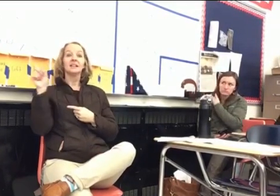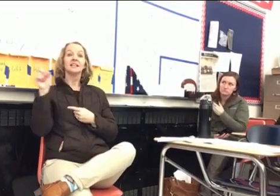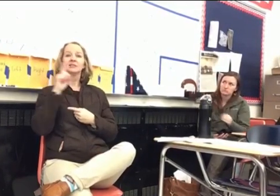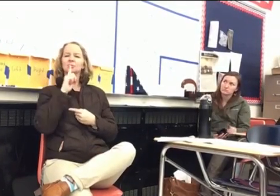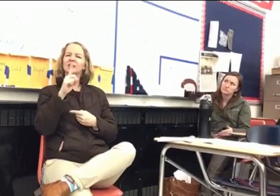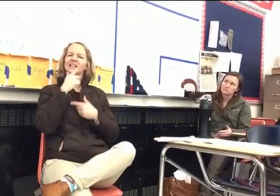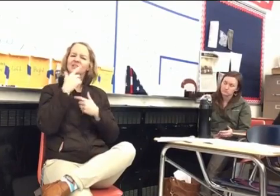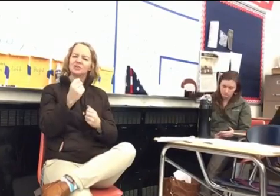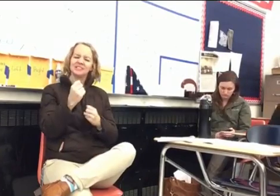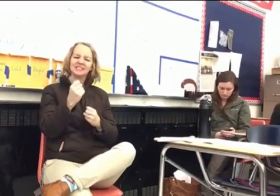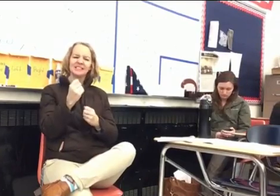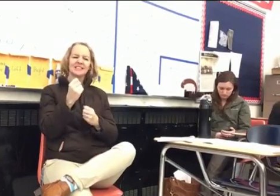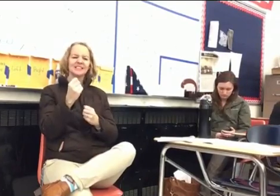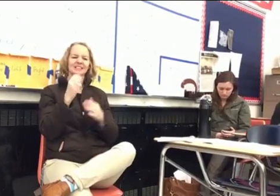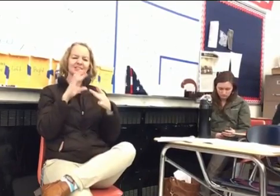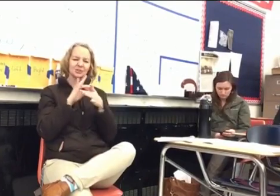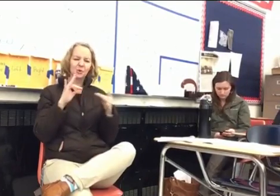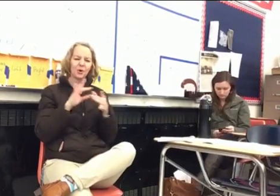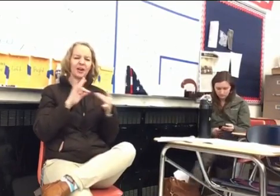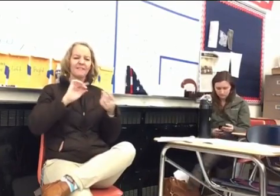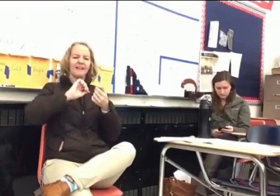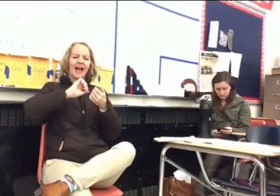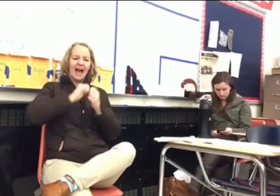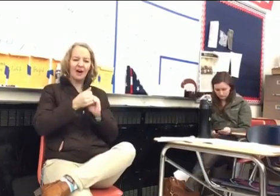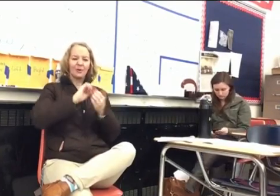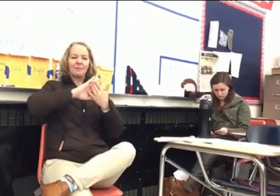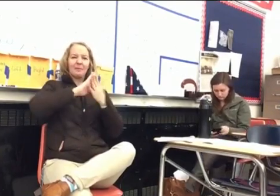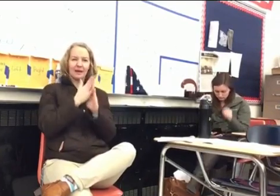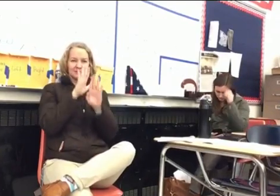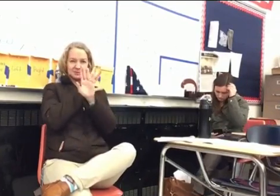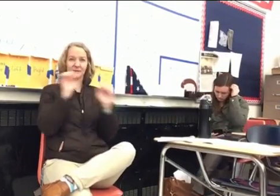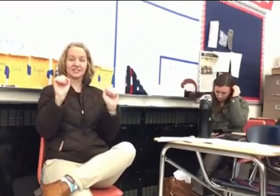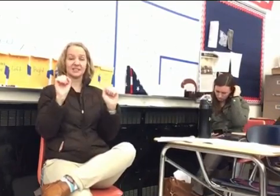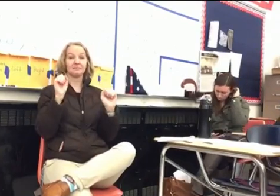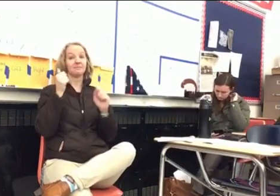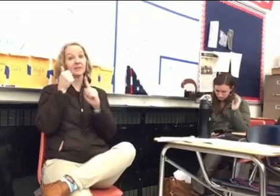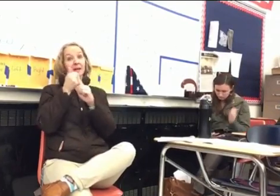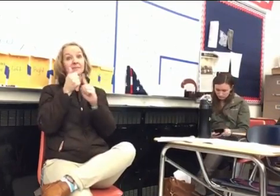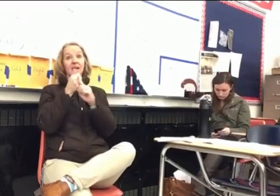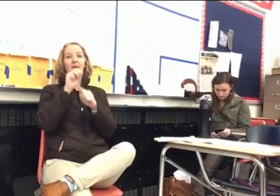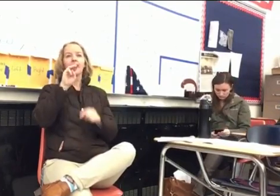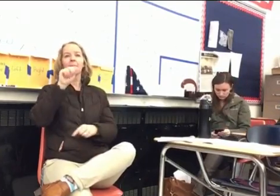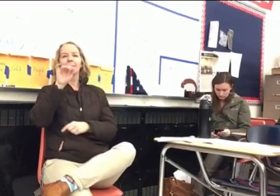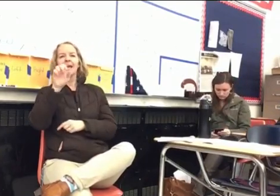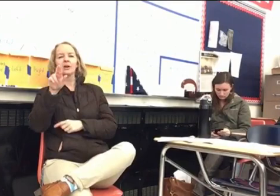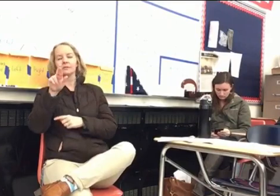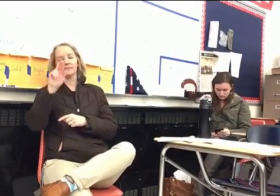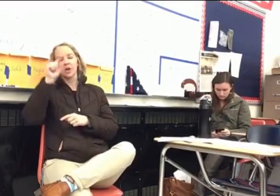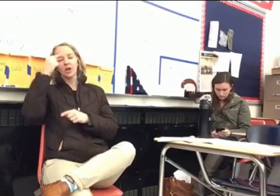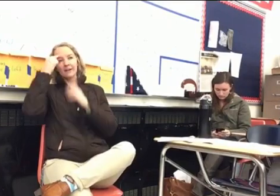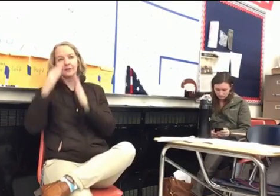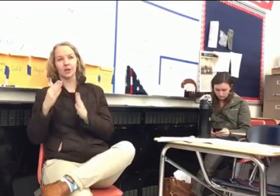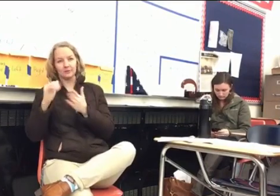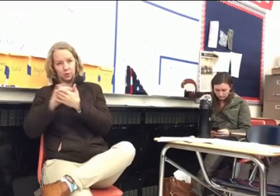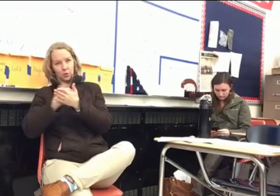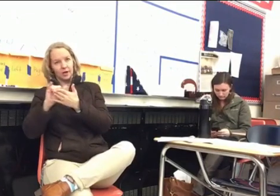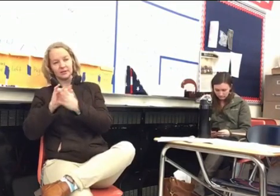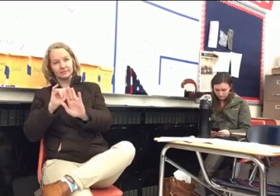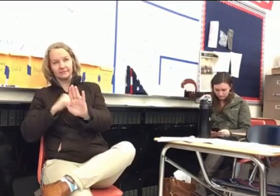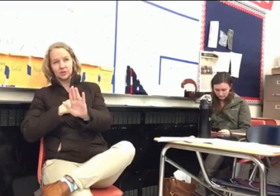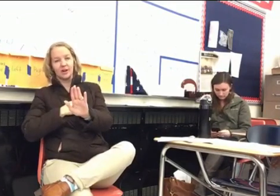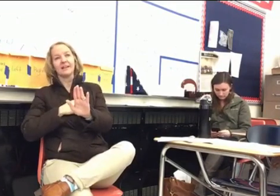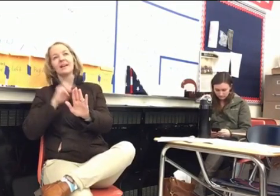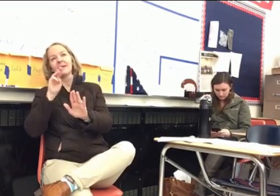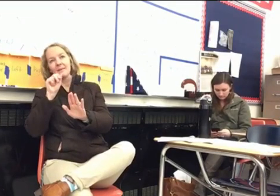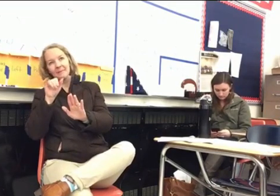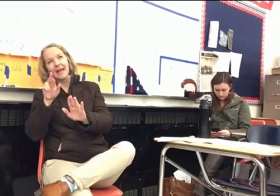really interesting, kind of his story of how he actually becomes president. You see, he was actually the mayor of New York, or the governor of New York, is also the